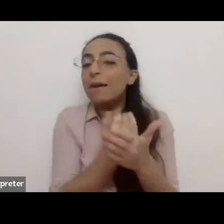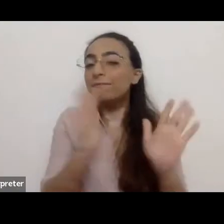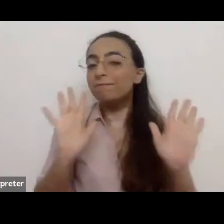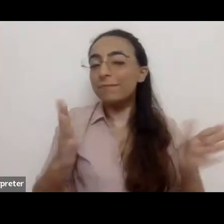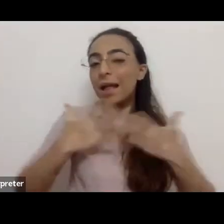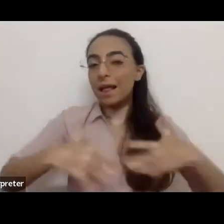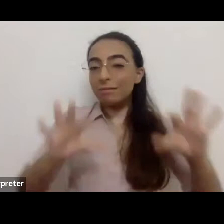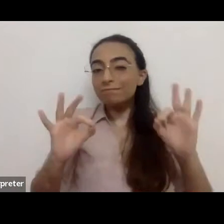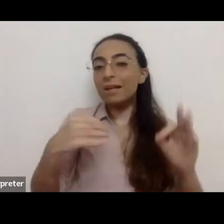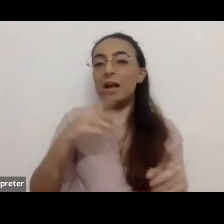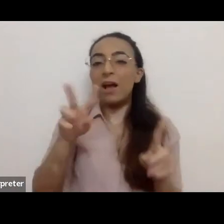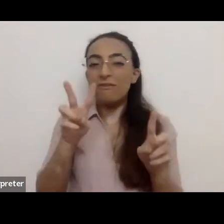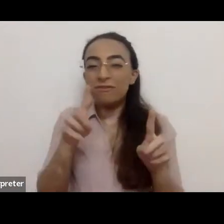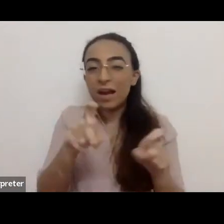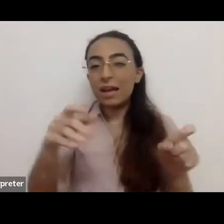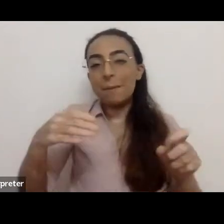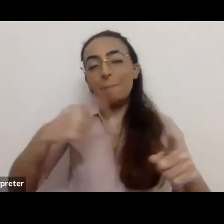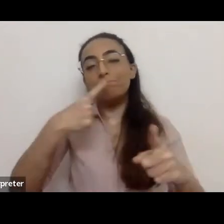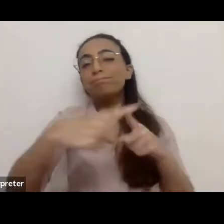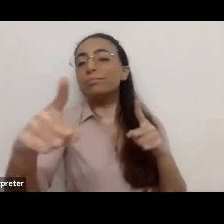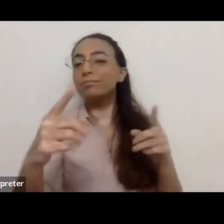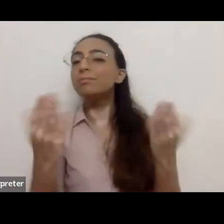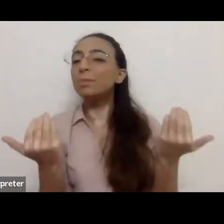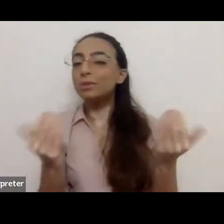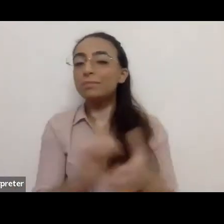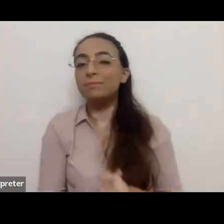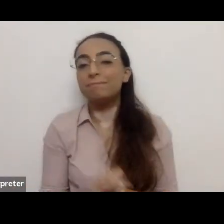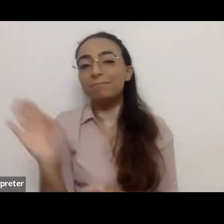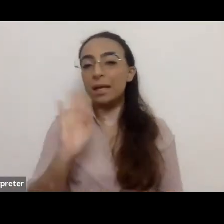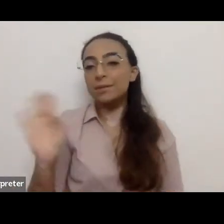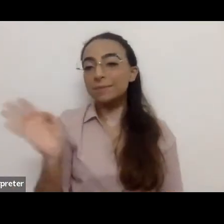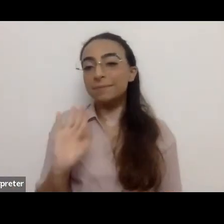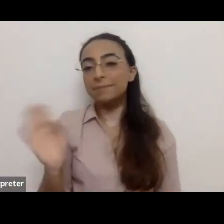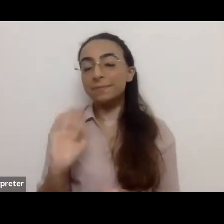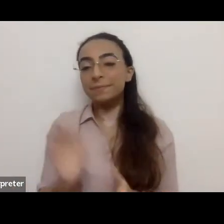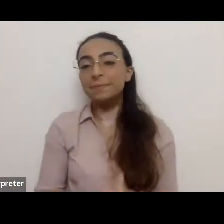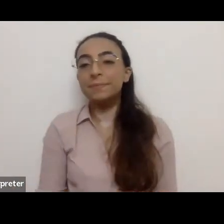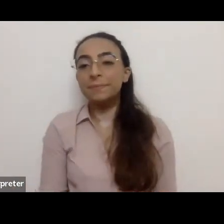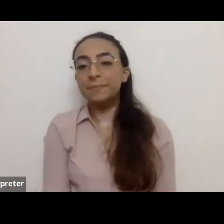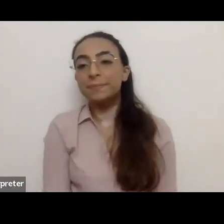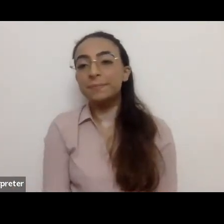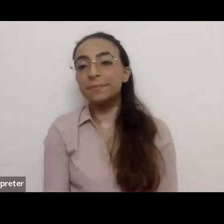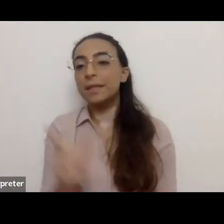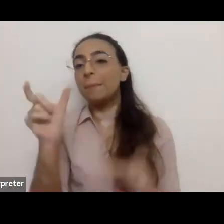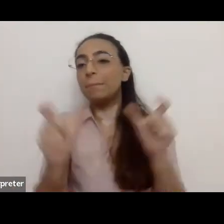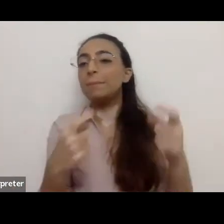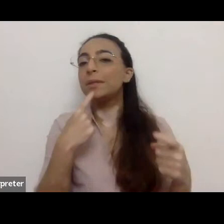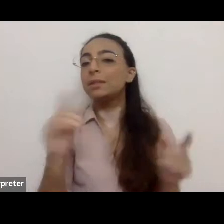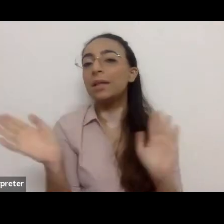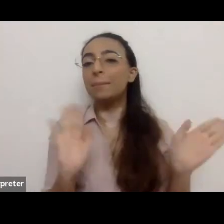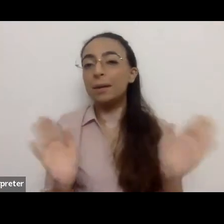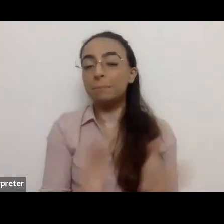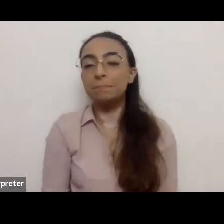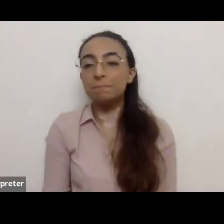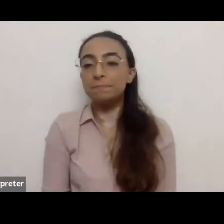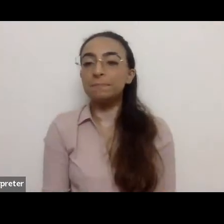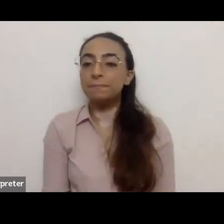all the viruses, I'm sure. Bye-bye. Bye-bye. And bye.